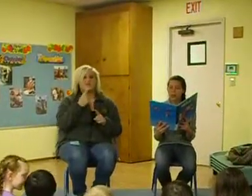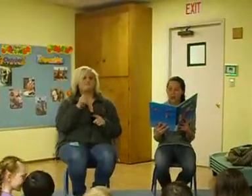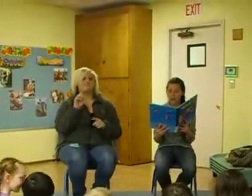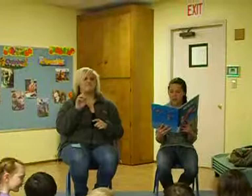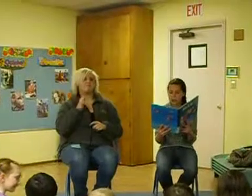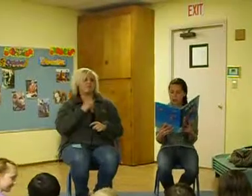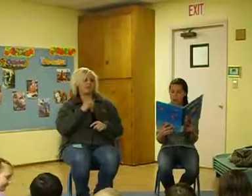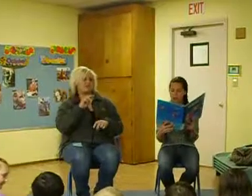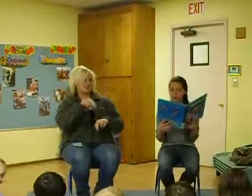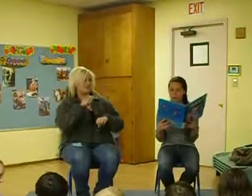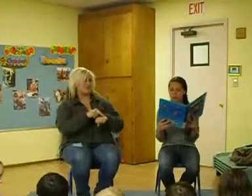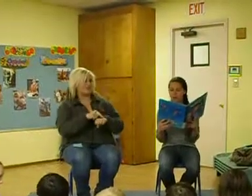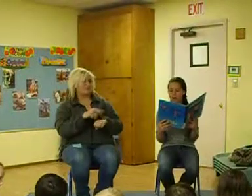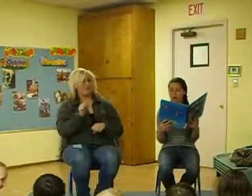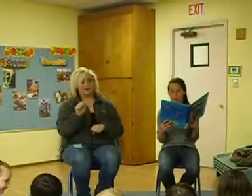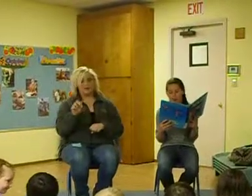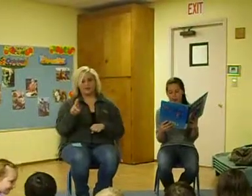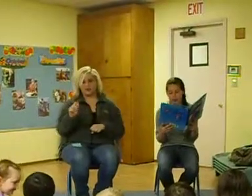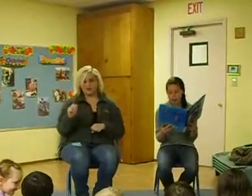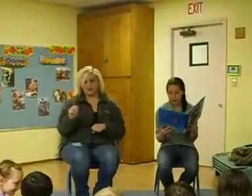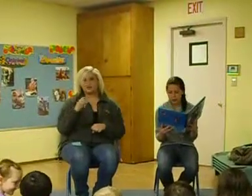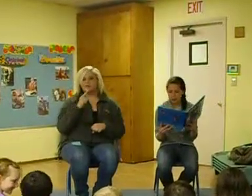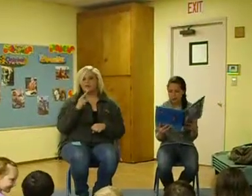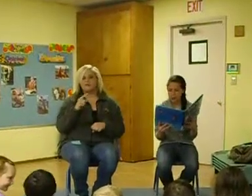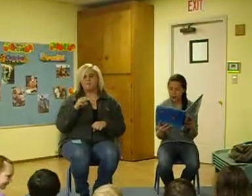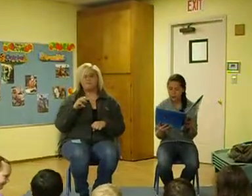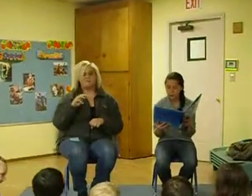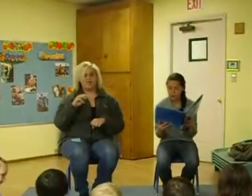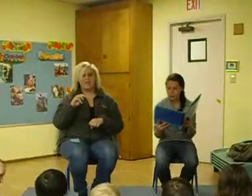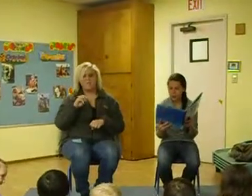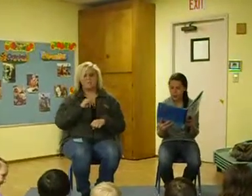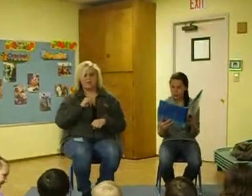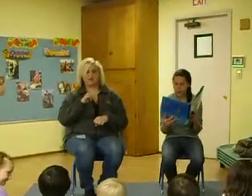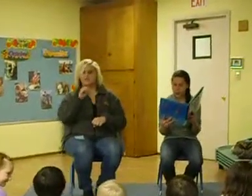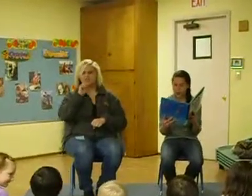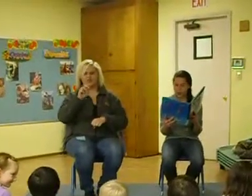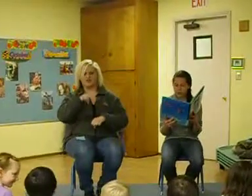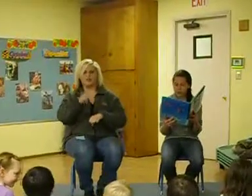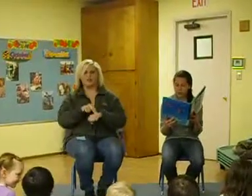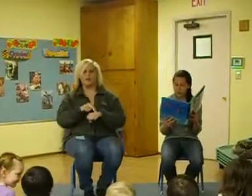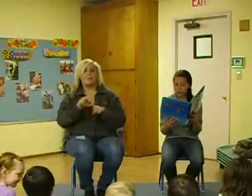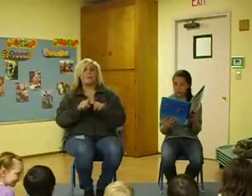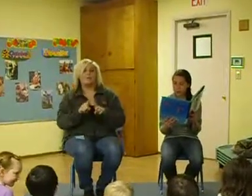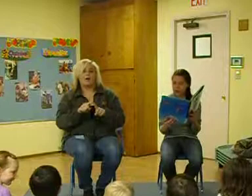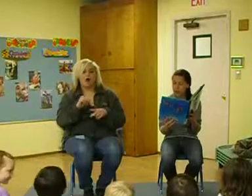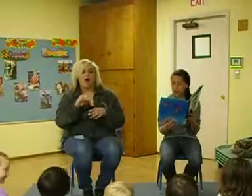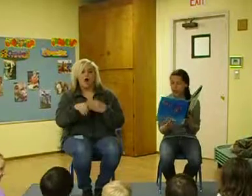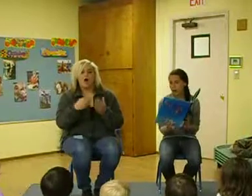Max. Well, not quite ordinary, but then, as Aaron said, everyone's different in some way, aren't